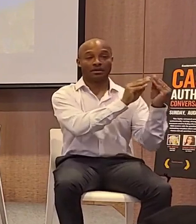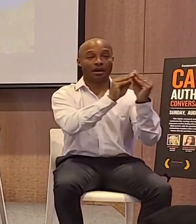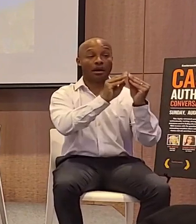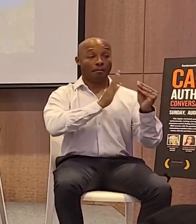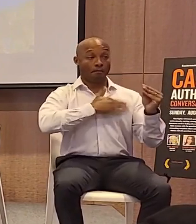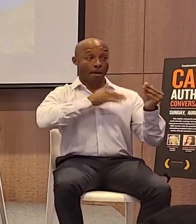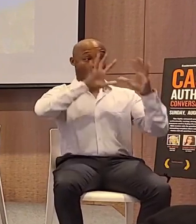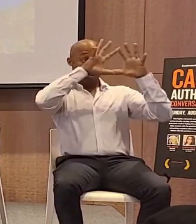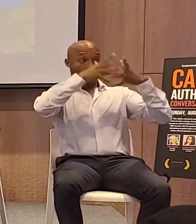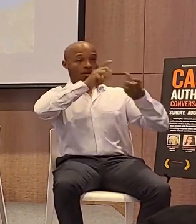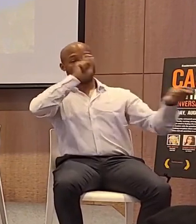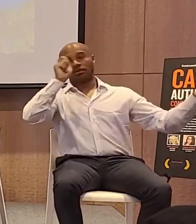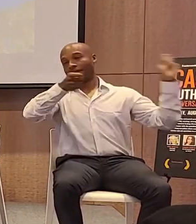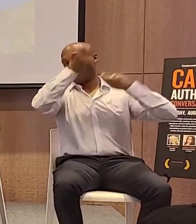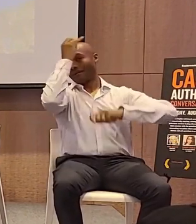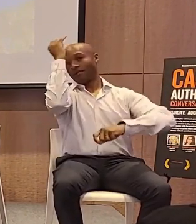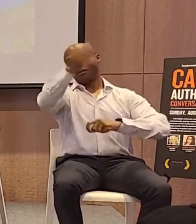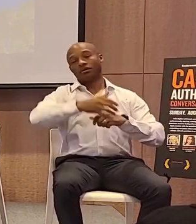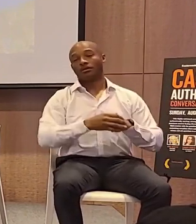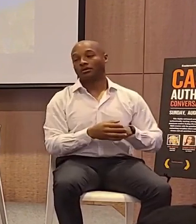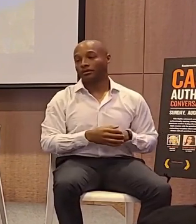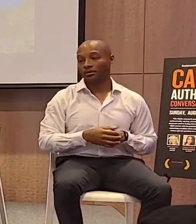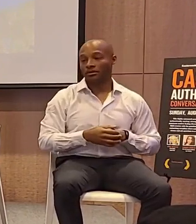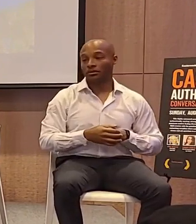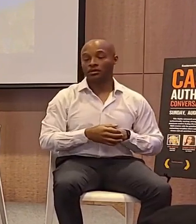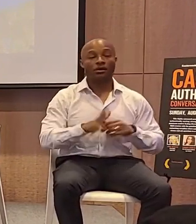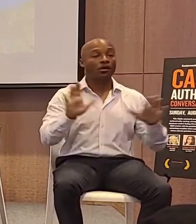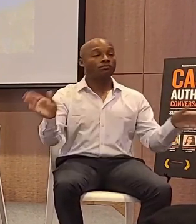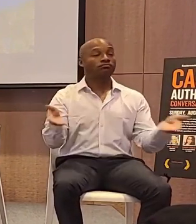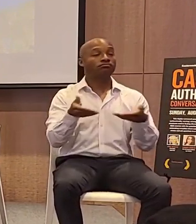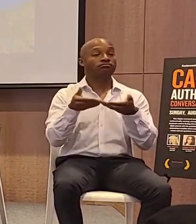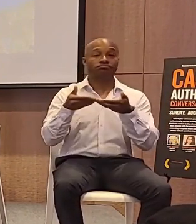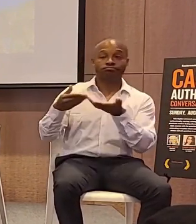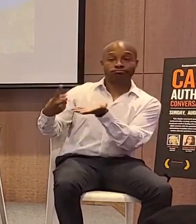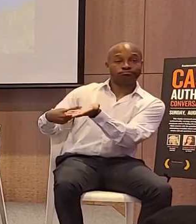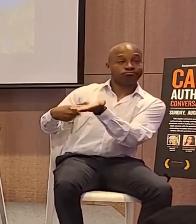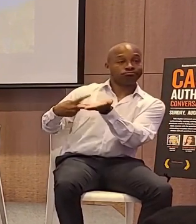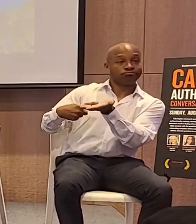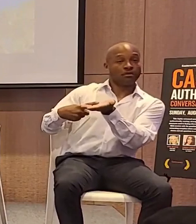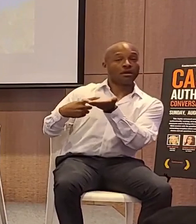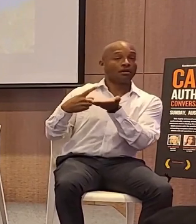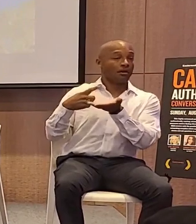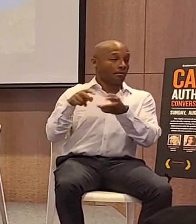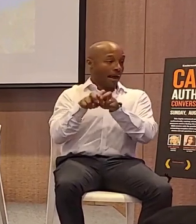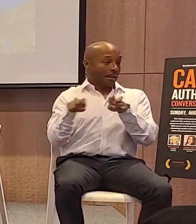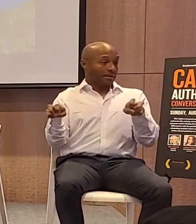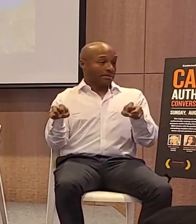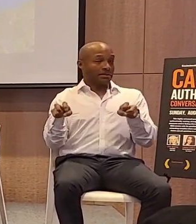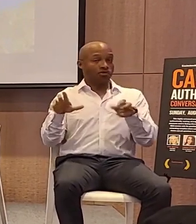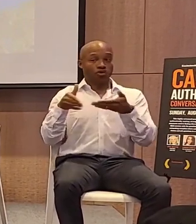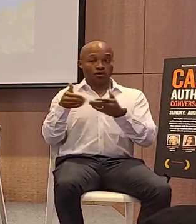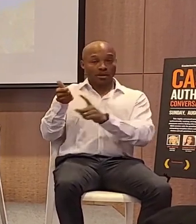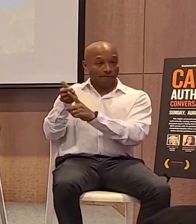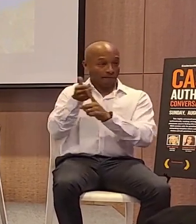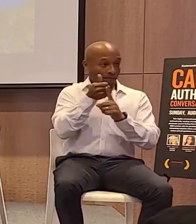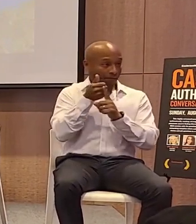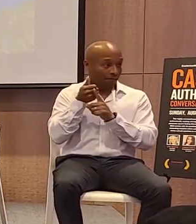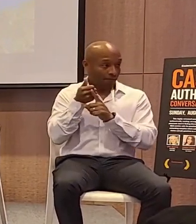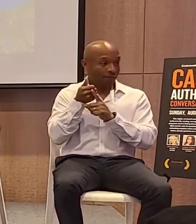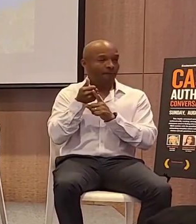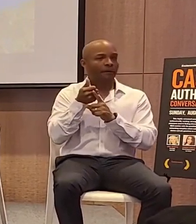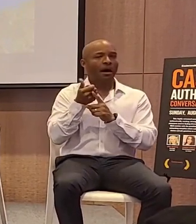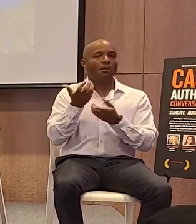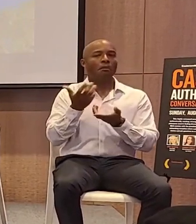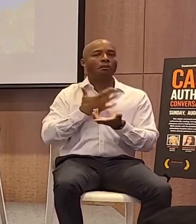up the discussion by asking our wonderful panelists to introduce themselves and to give